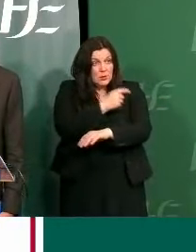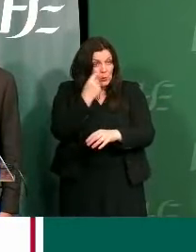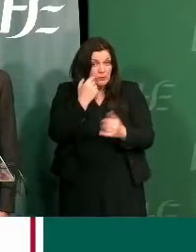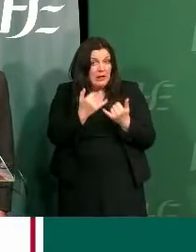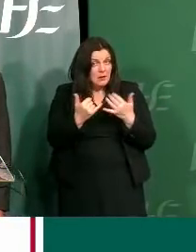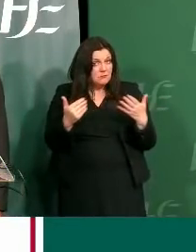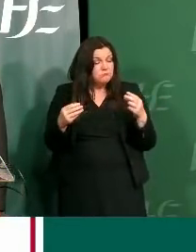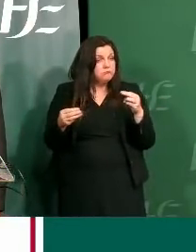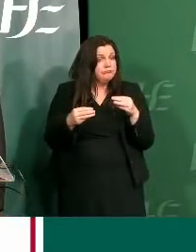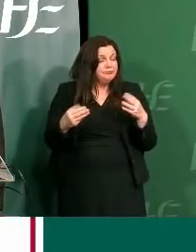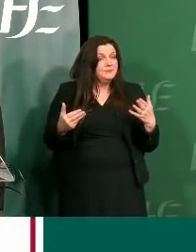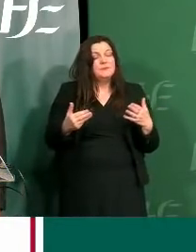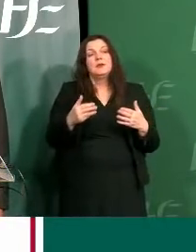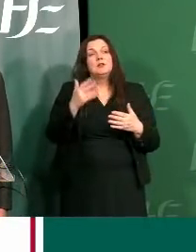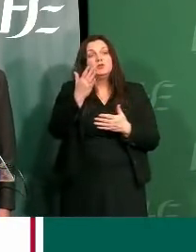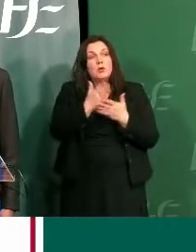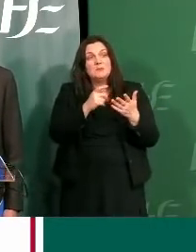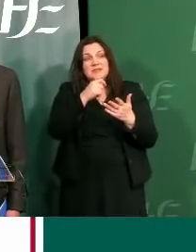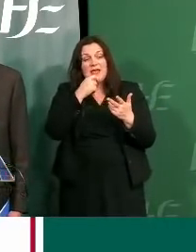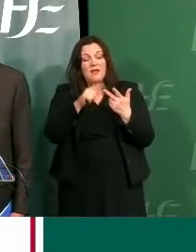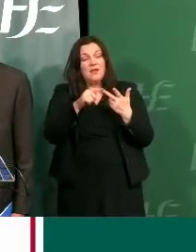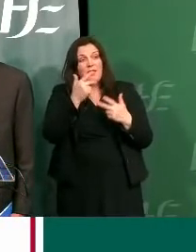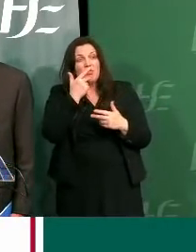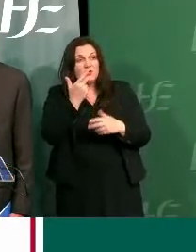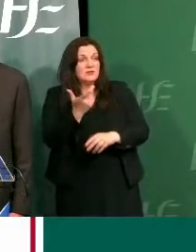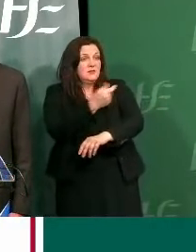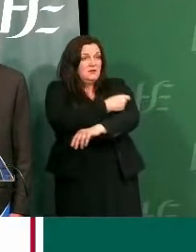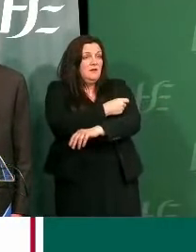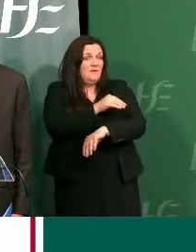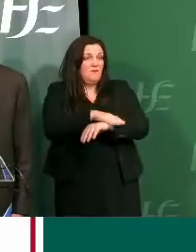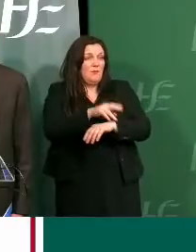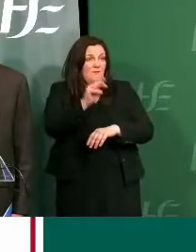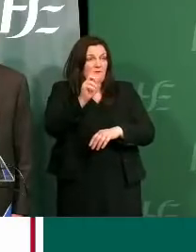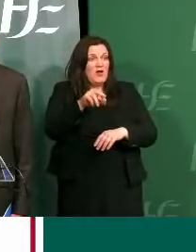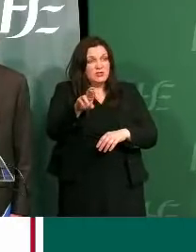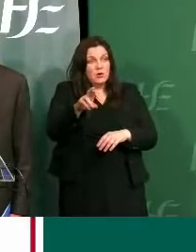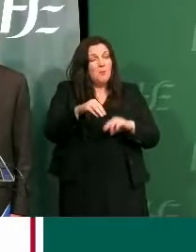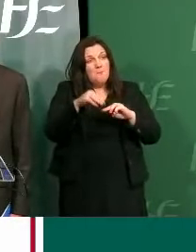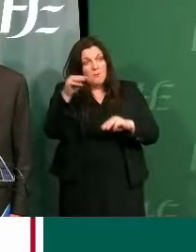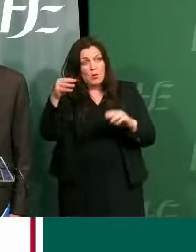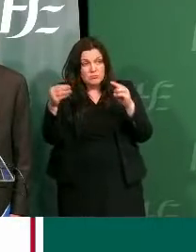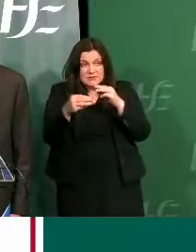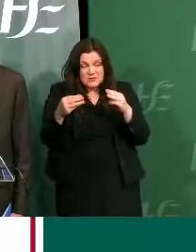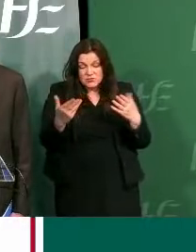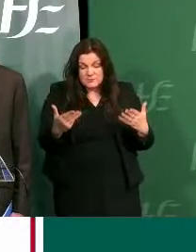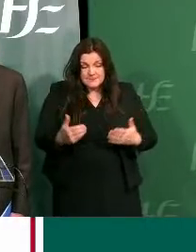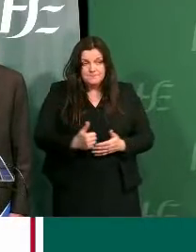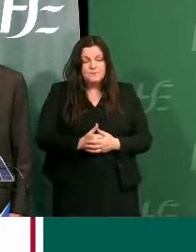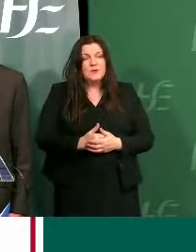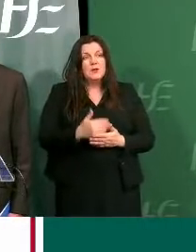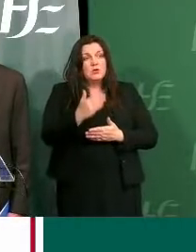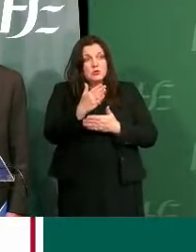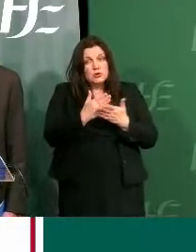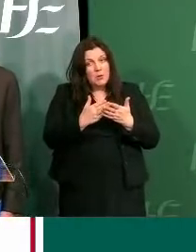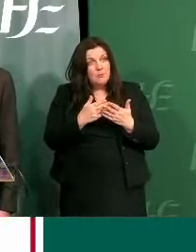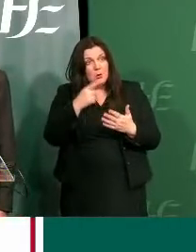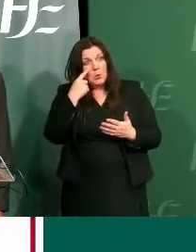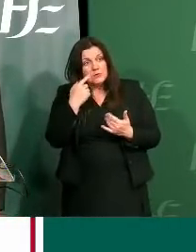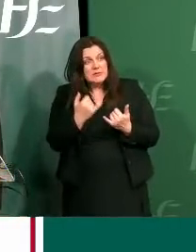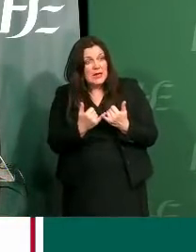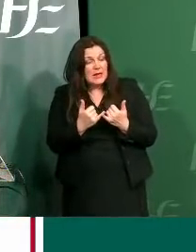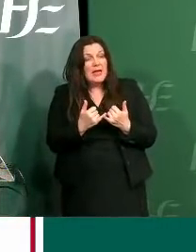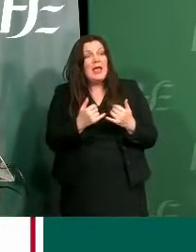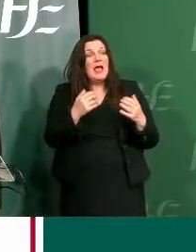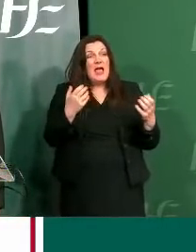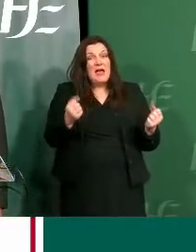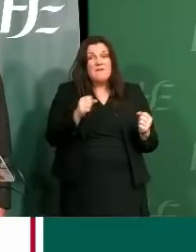suggestion that an additional booster dose coming out from Pfizer may afford more protection. Some suggestions in terms of disease severity,